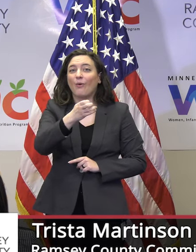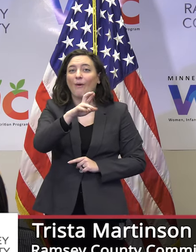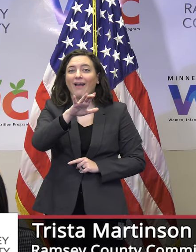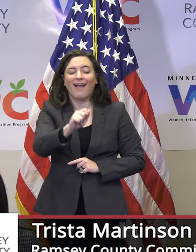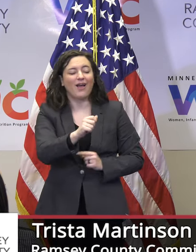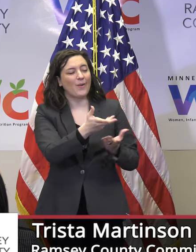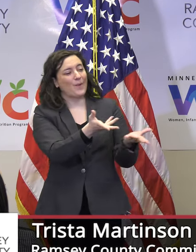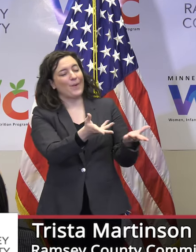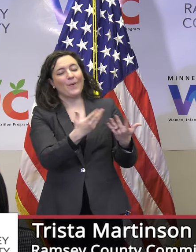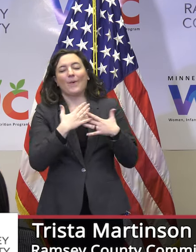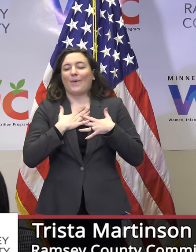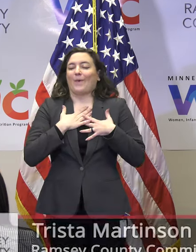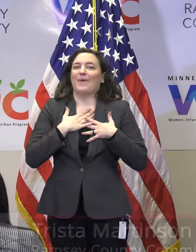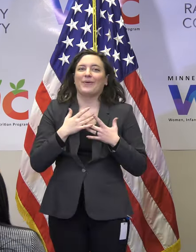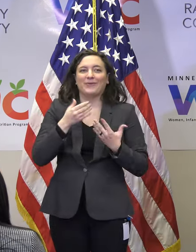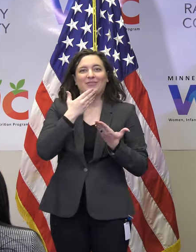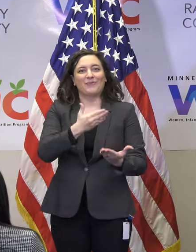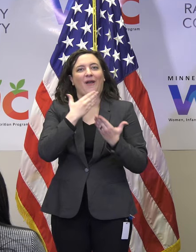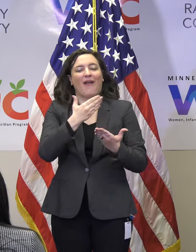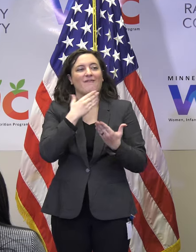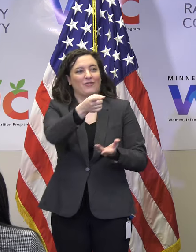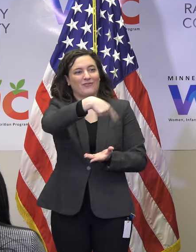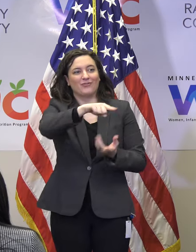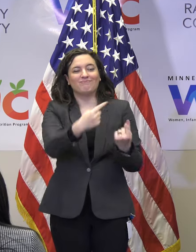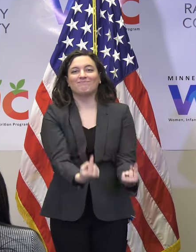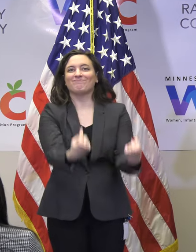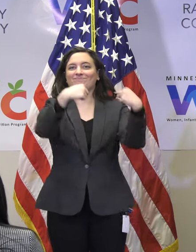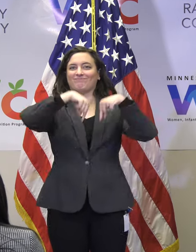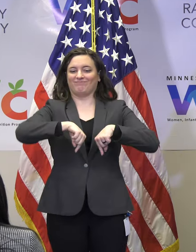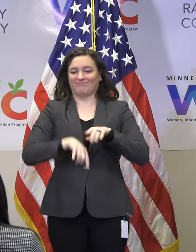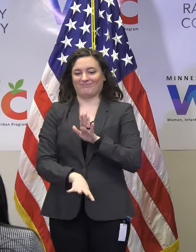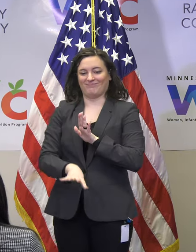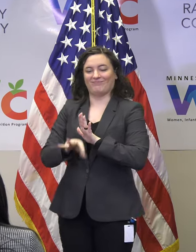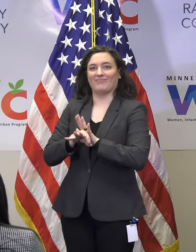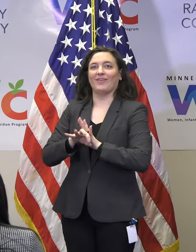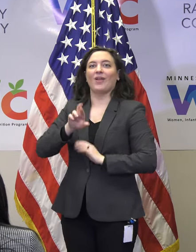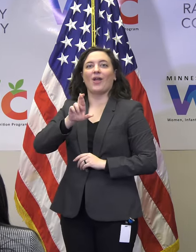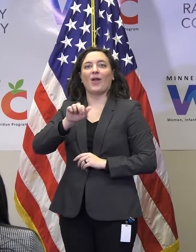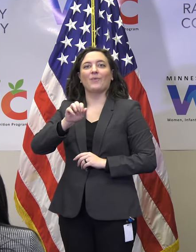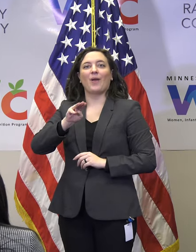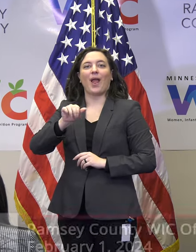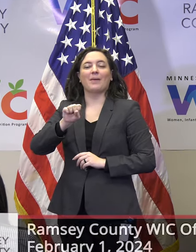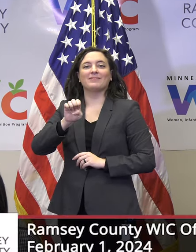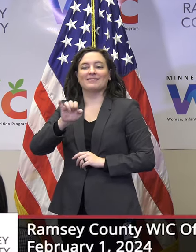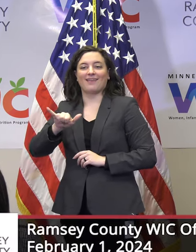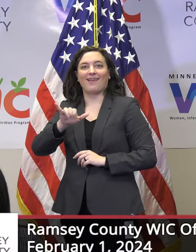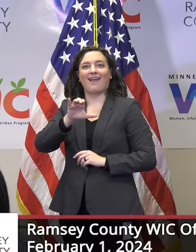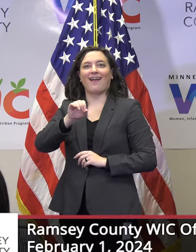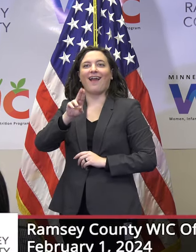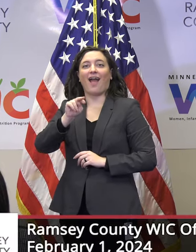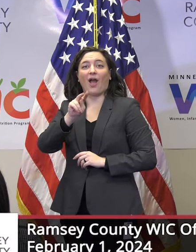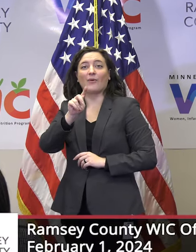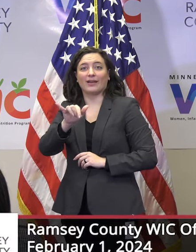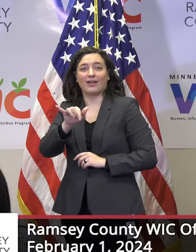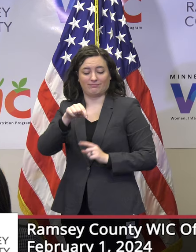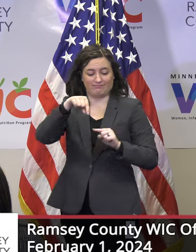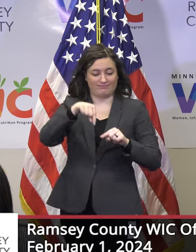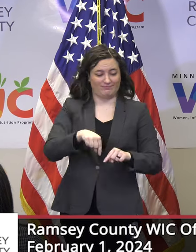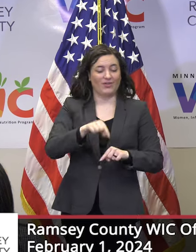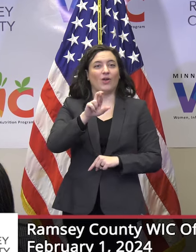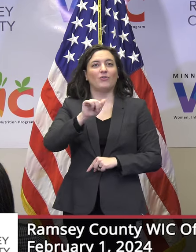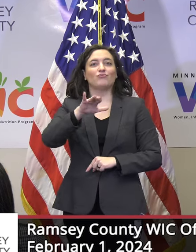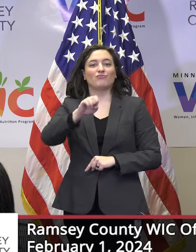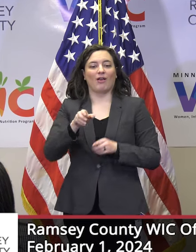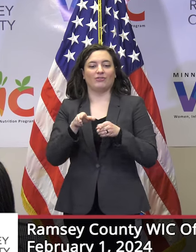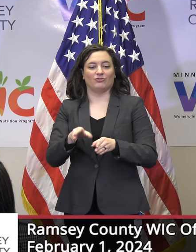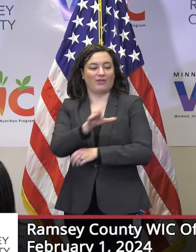for you to come, and we're really grateful that you chose Ramsey County and our Rice Street Clinic. You know, WIC and the USDA